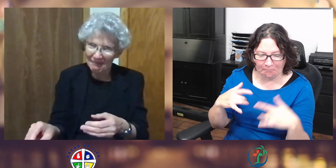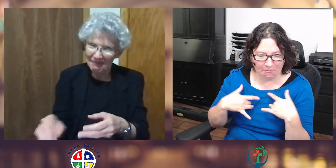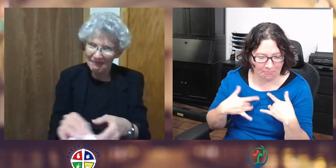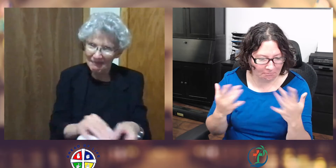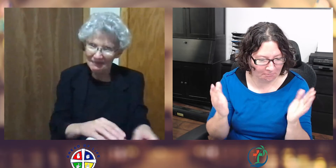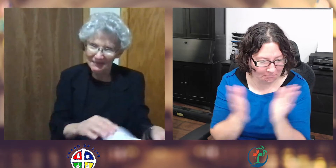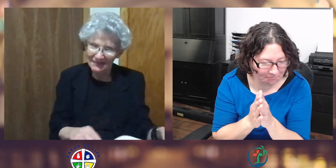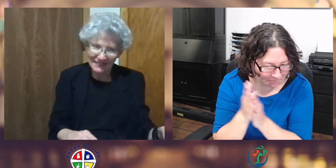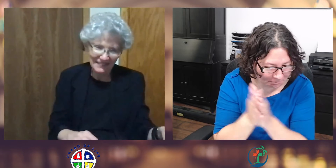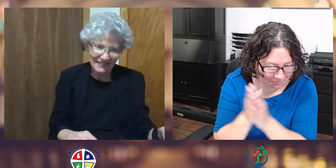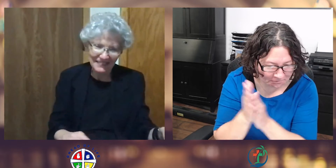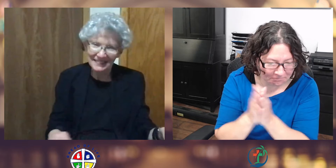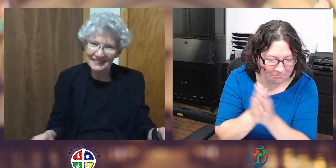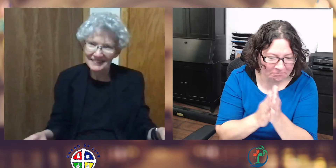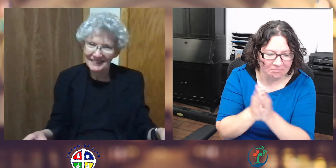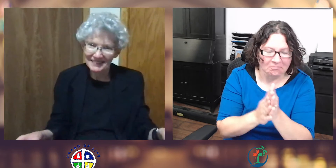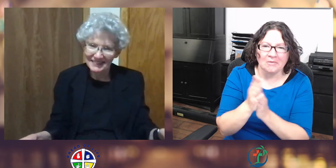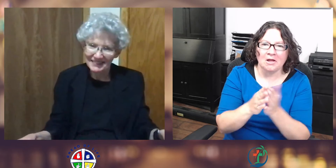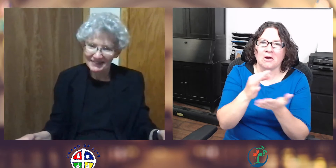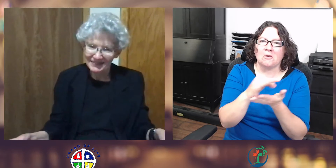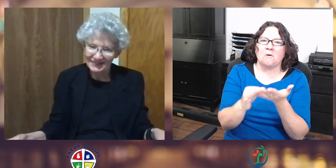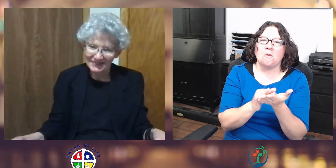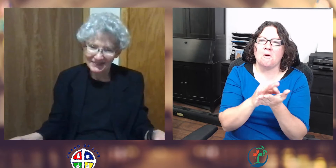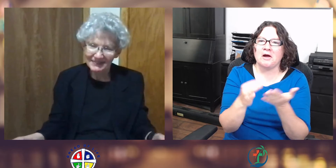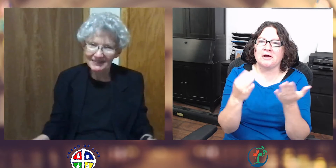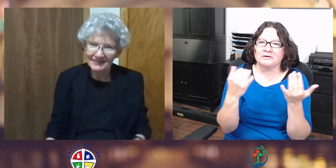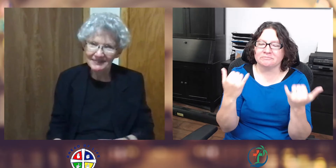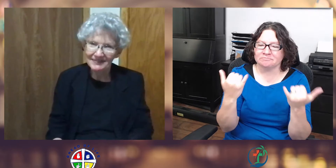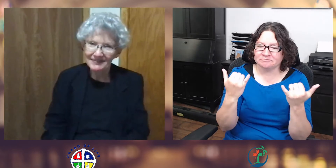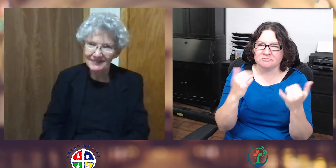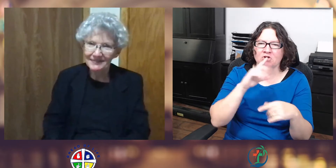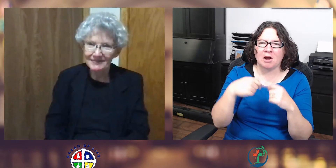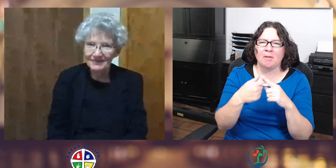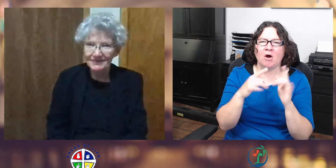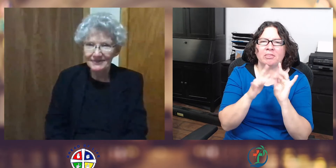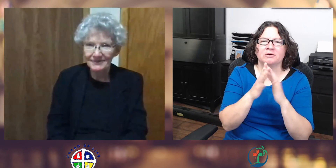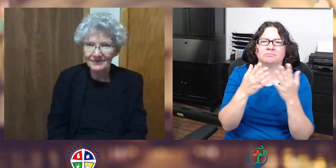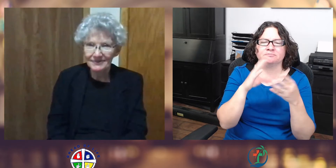John is hardly standard procedure. Even better.